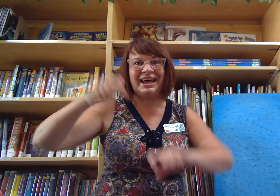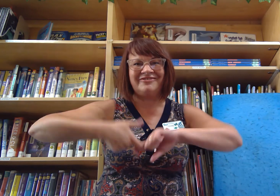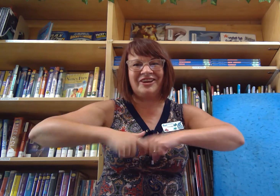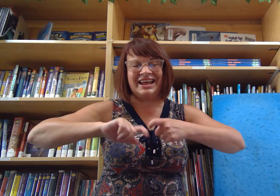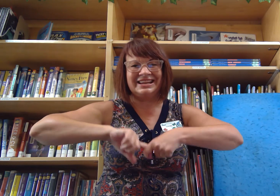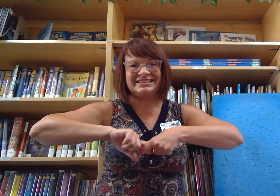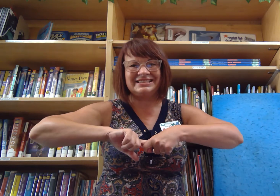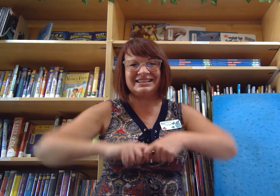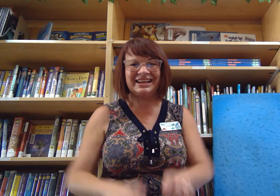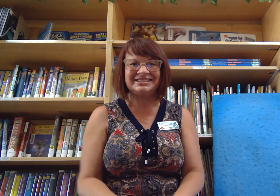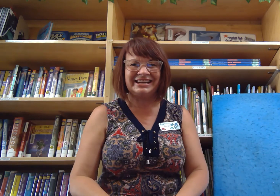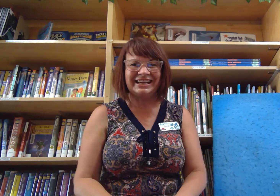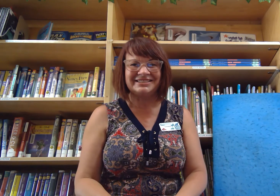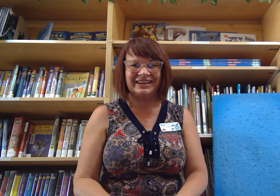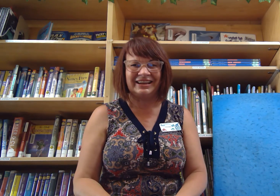friends. I'll see you next time.